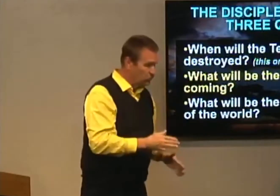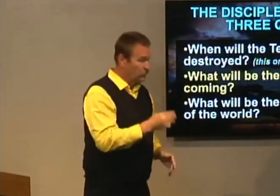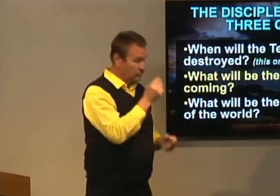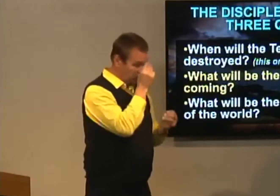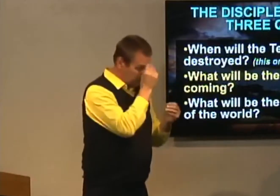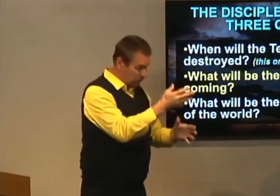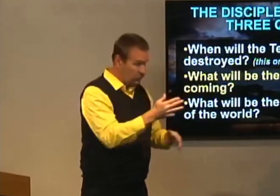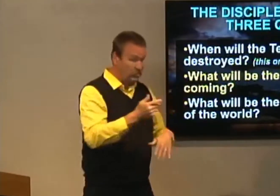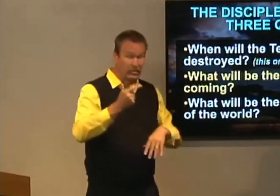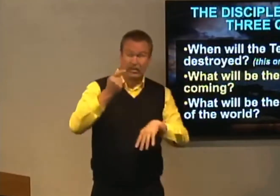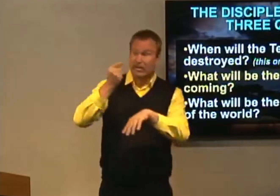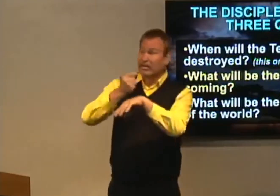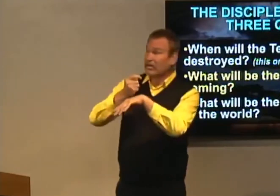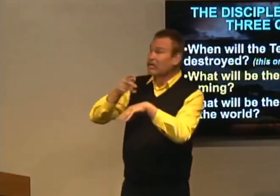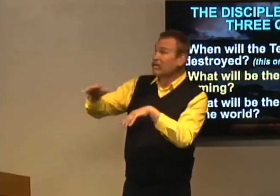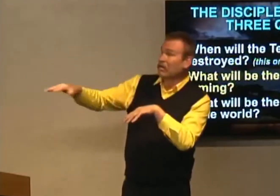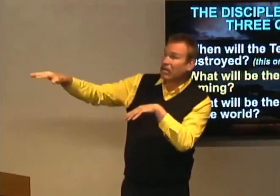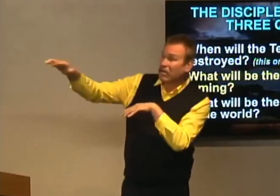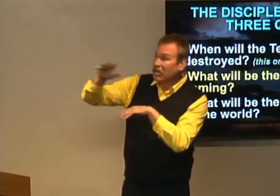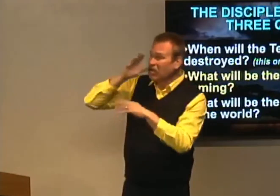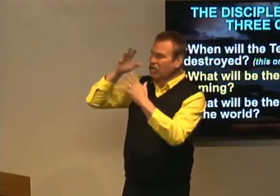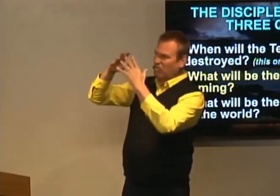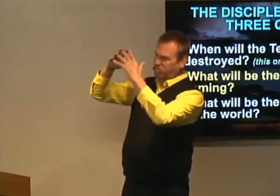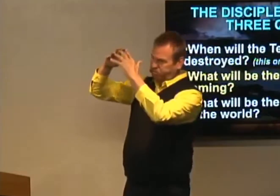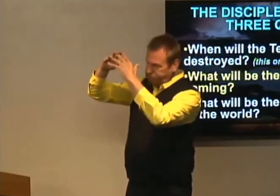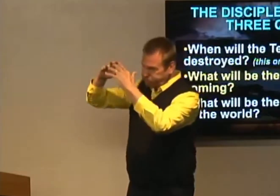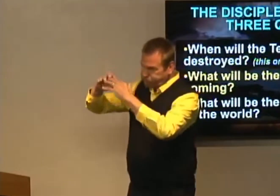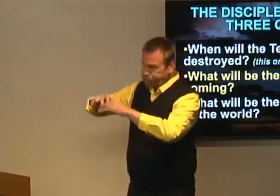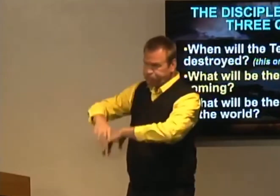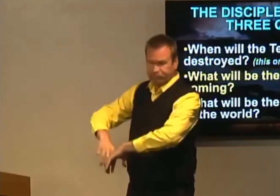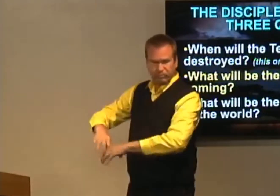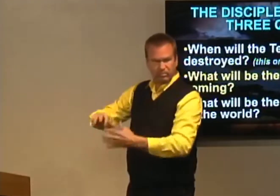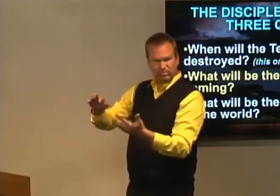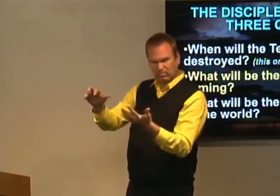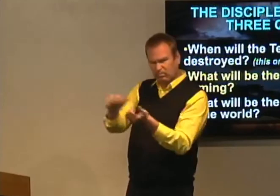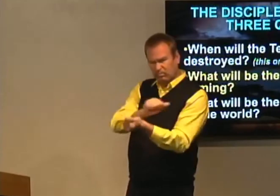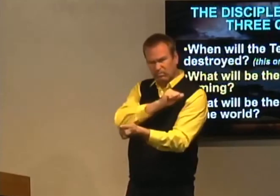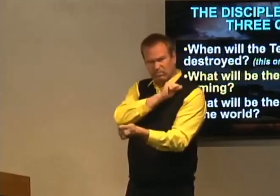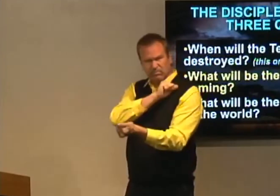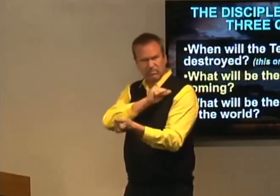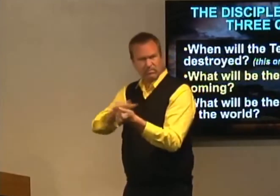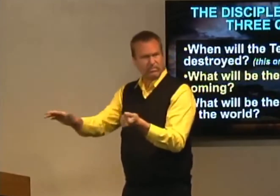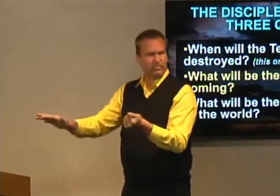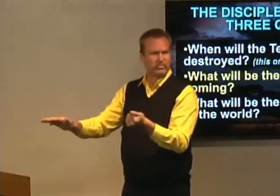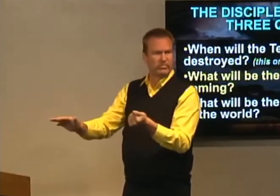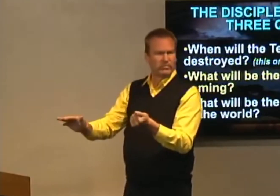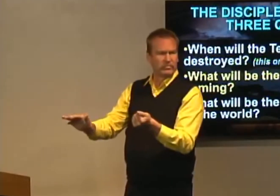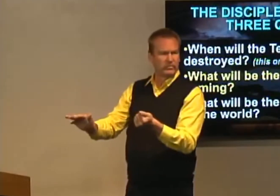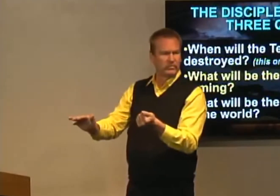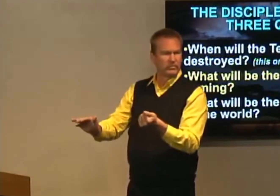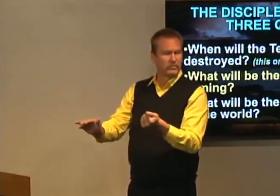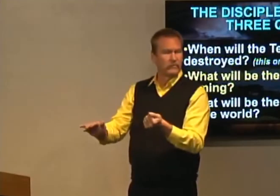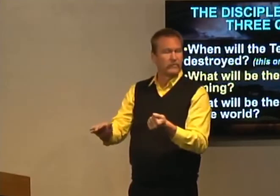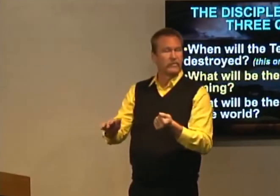And so Jesus tells the followers that the temple will be destroyed, wiped off the face of the